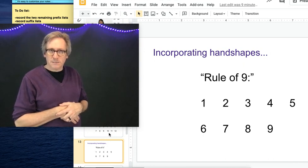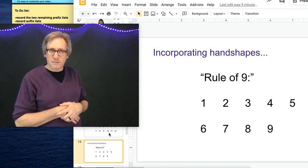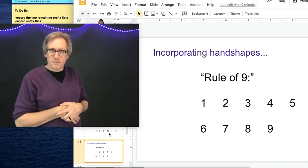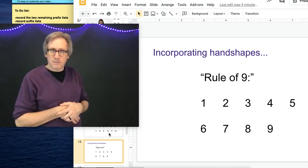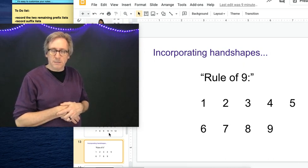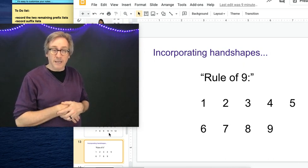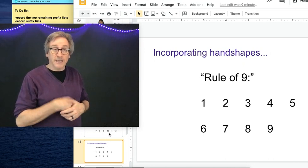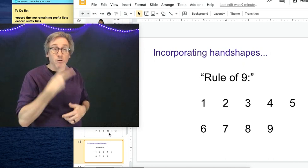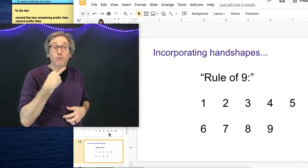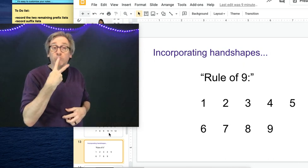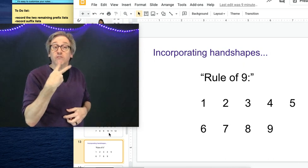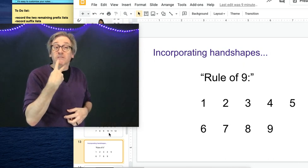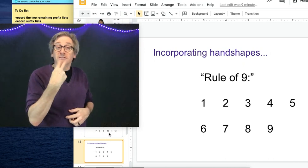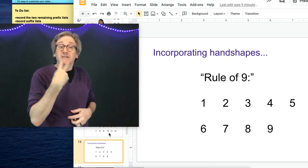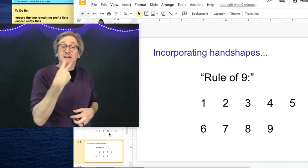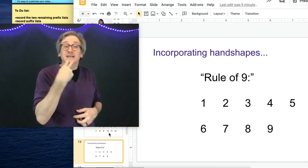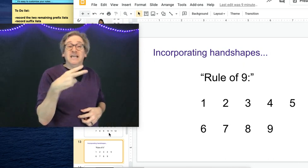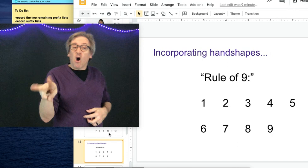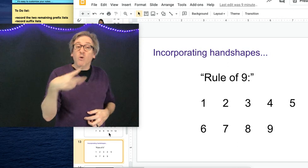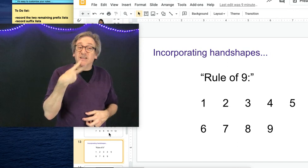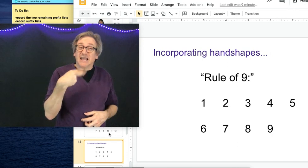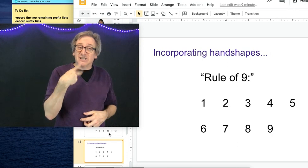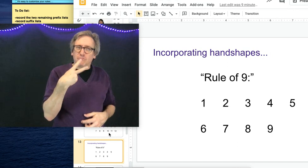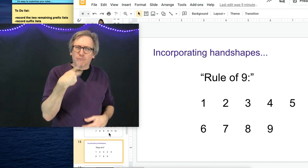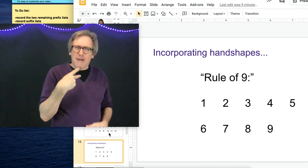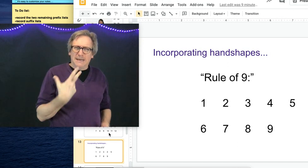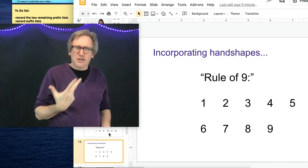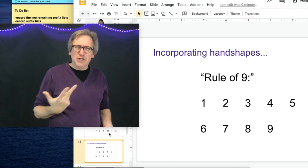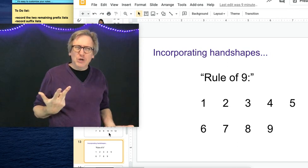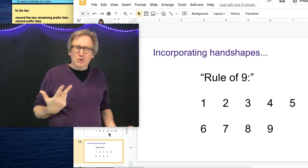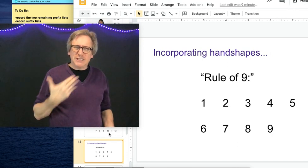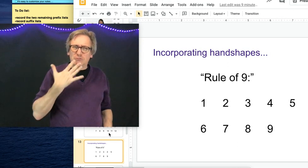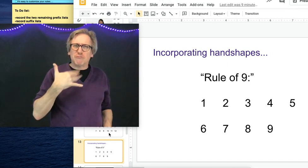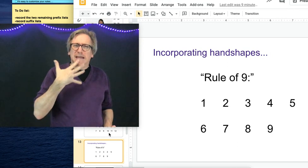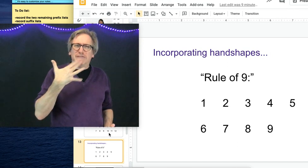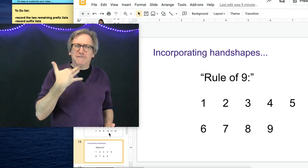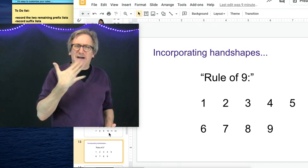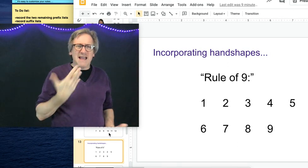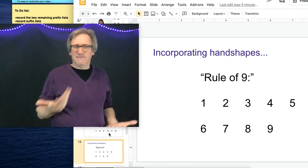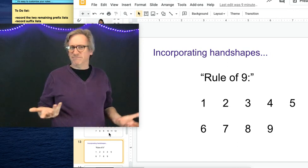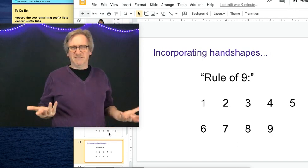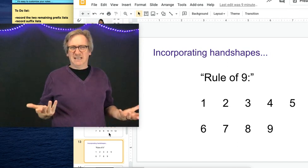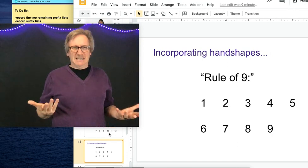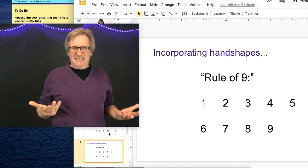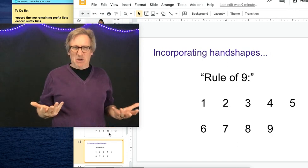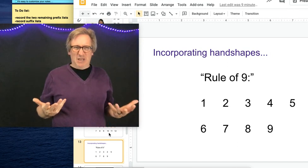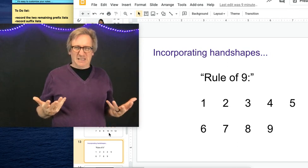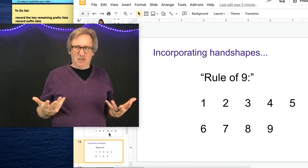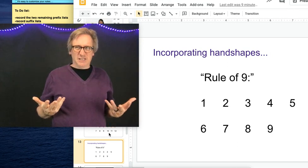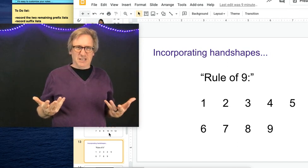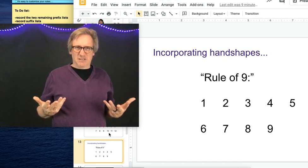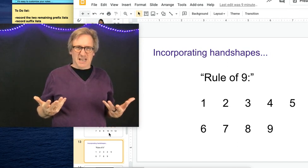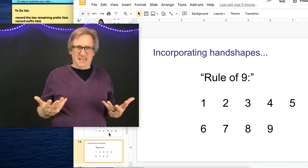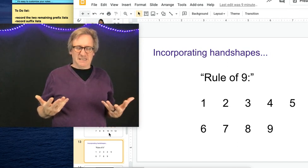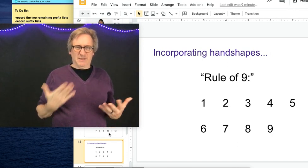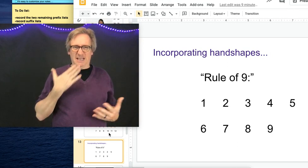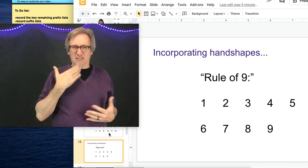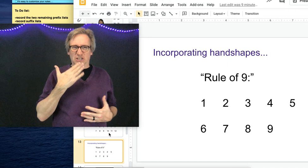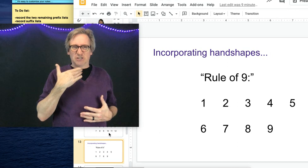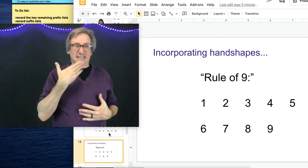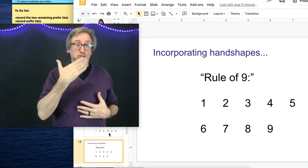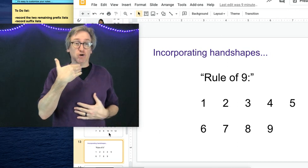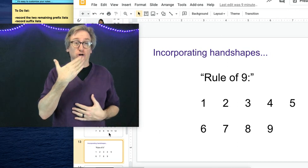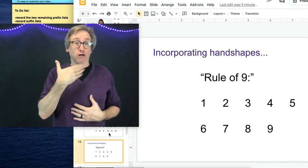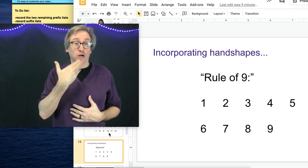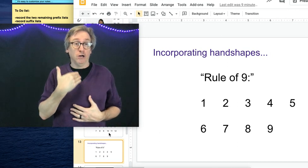sense. Like, ooh, oh, it's a red 2, it's a red 5. No, it looks like you're signing something else.